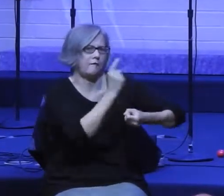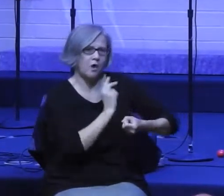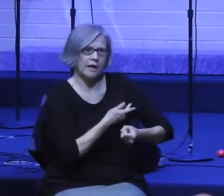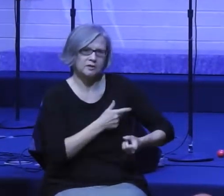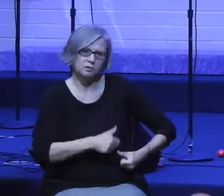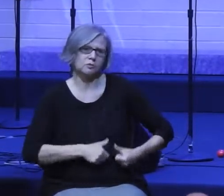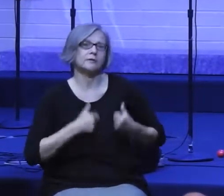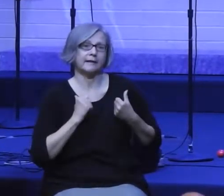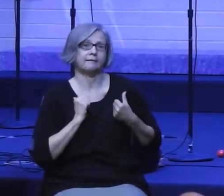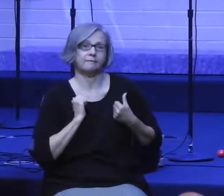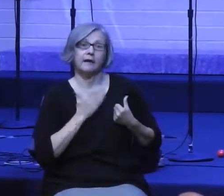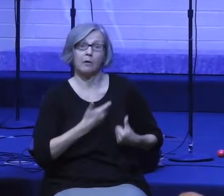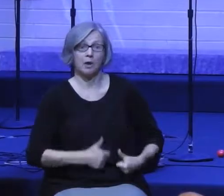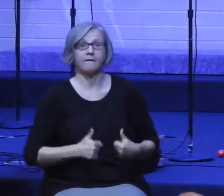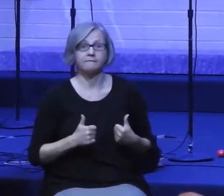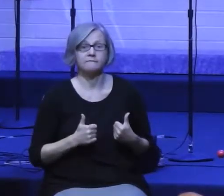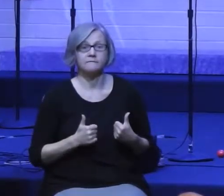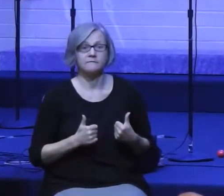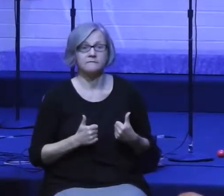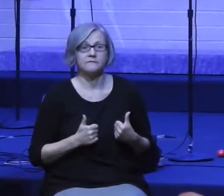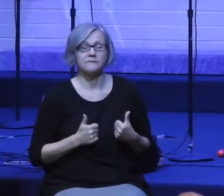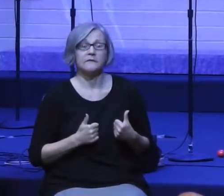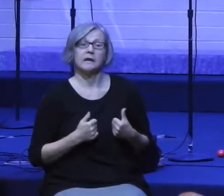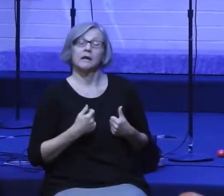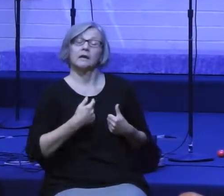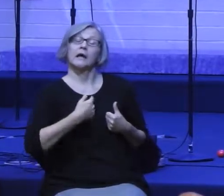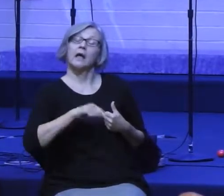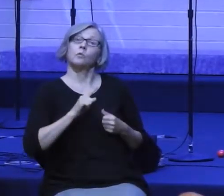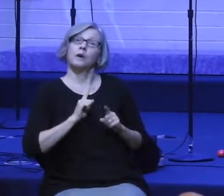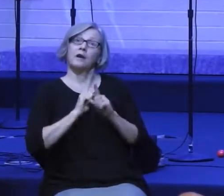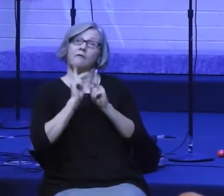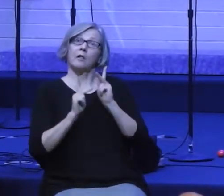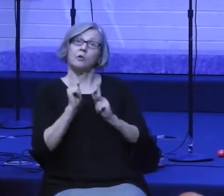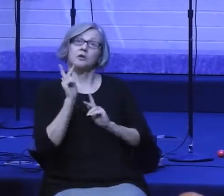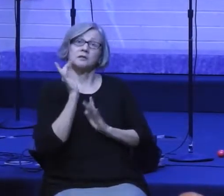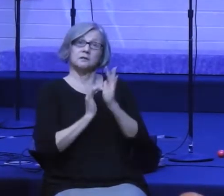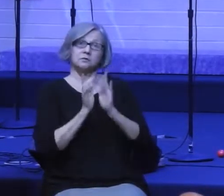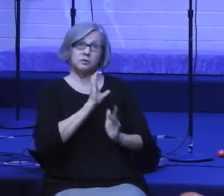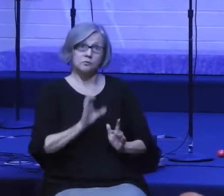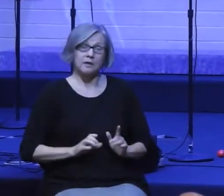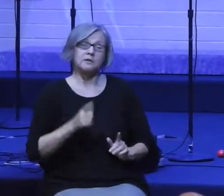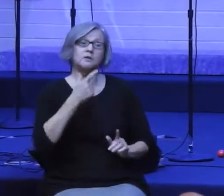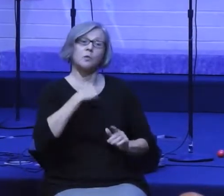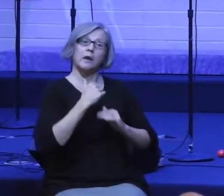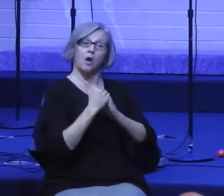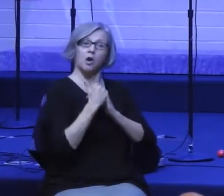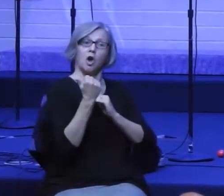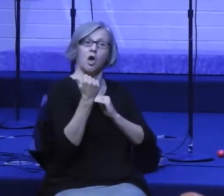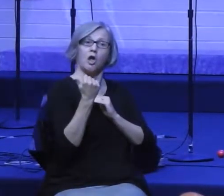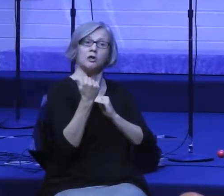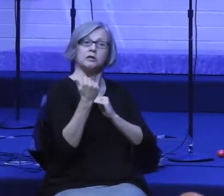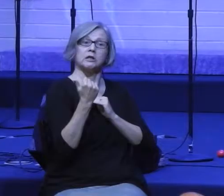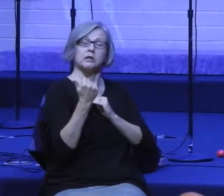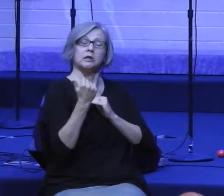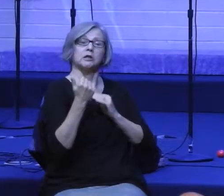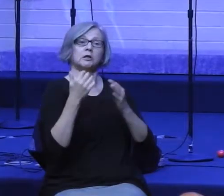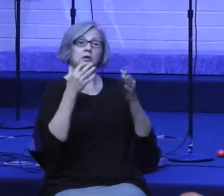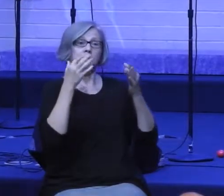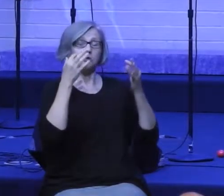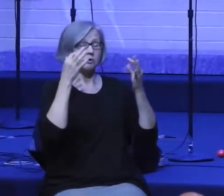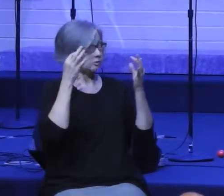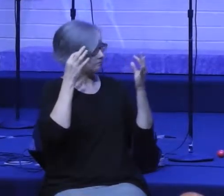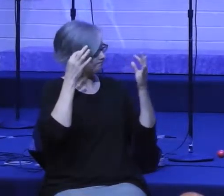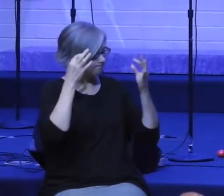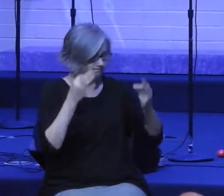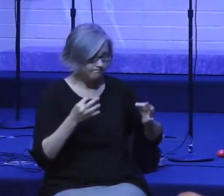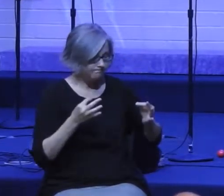live our lives. And as followers of Christ, we are called to choose, to identify